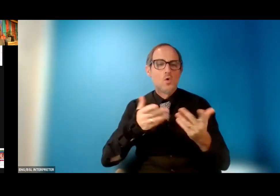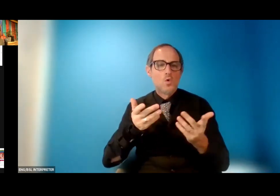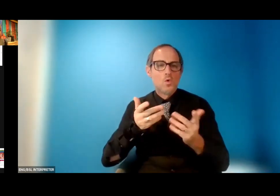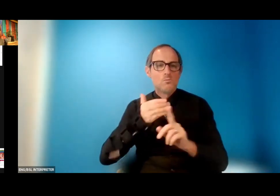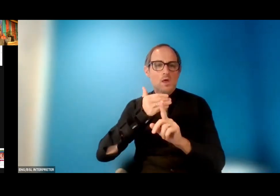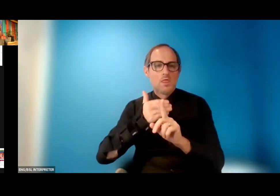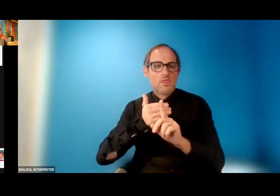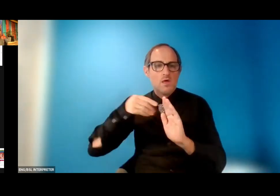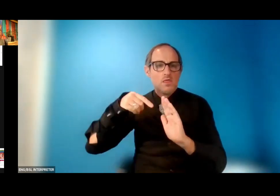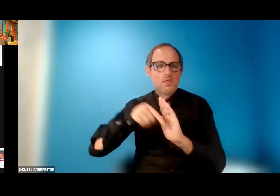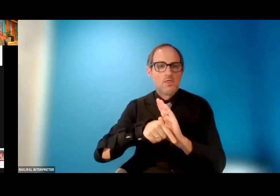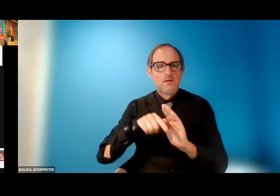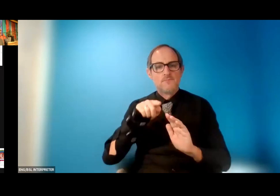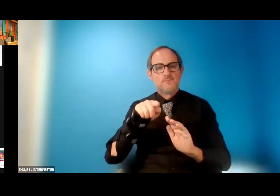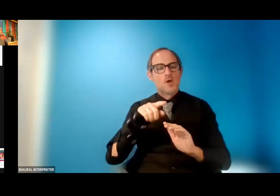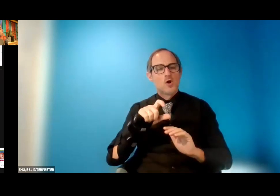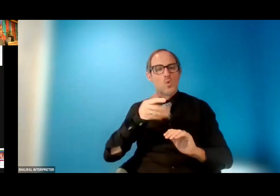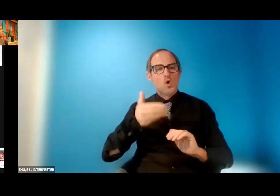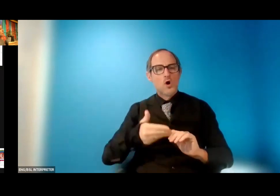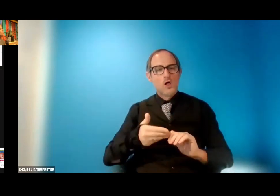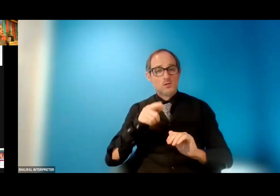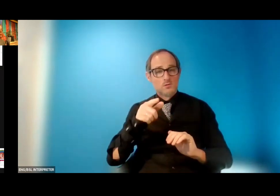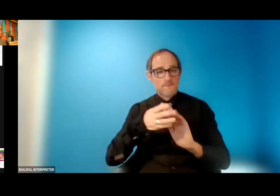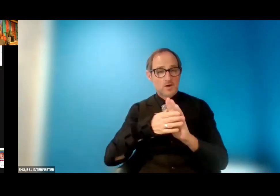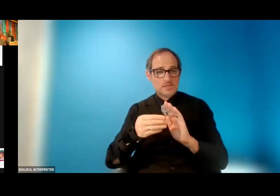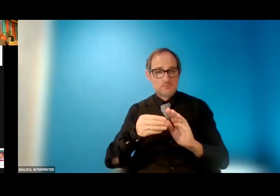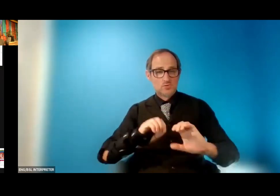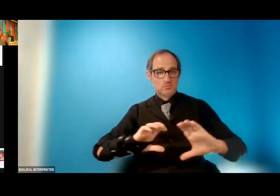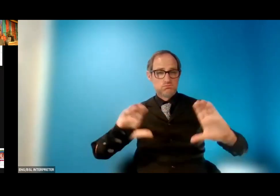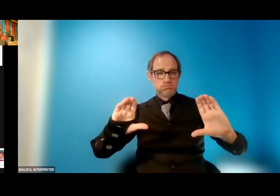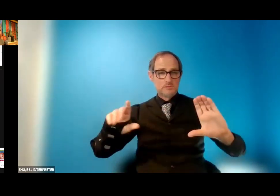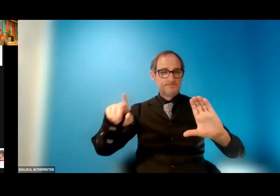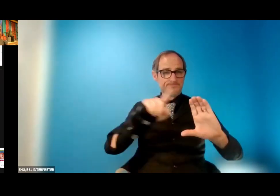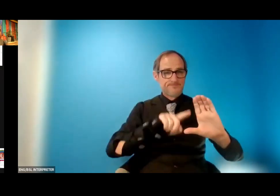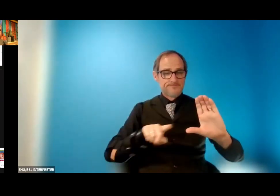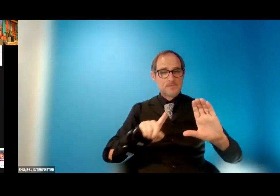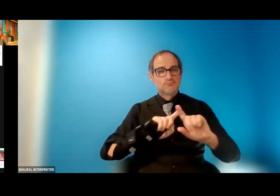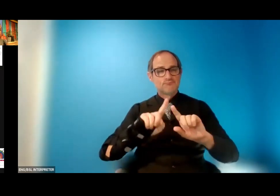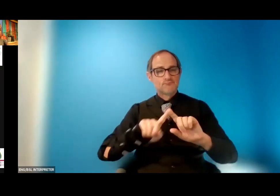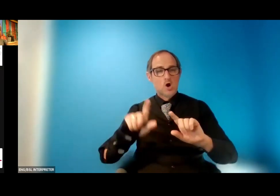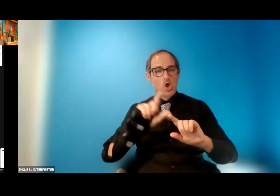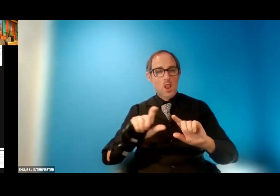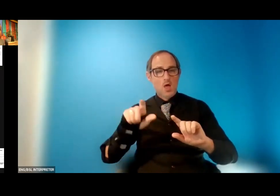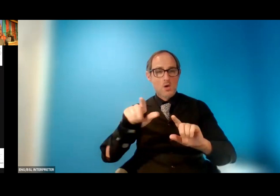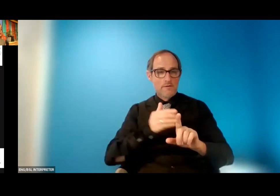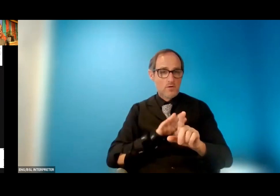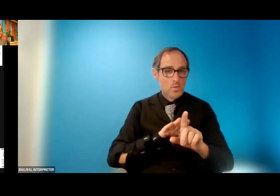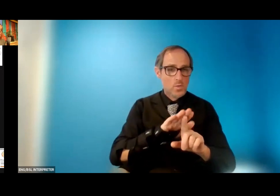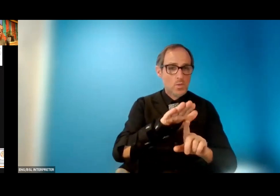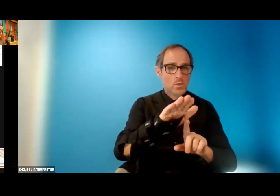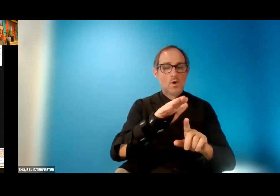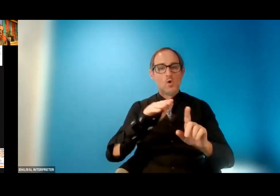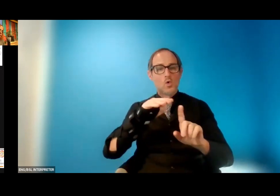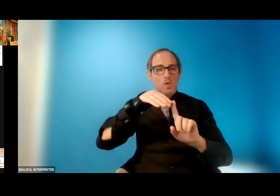their vision, showing very clearly where they've gone worse, where they've gone better, and where they haven't changed in the course of years. It can be used